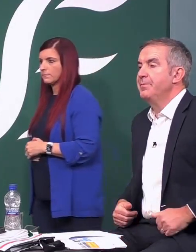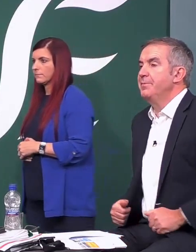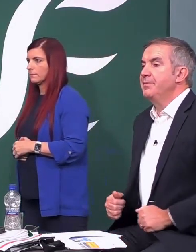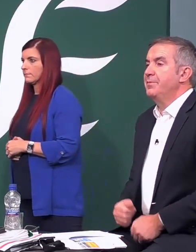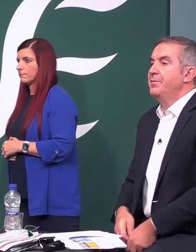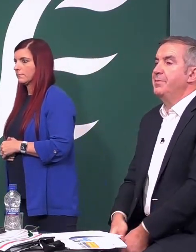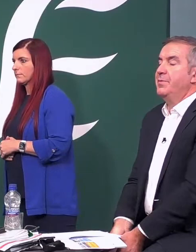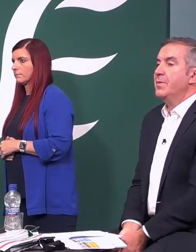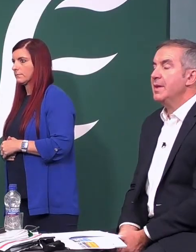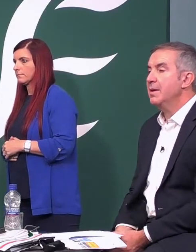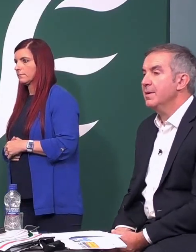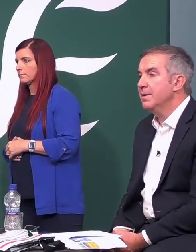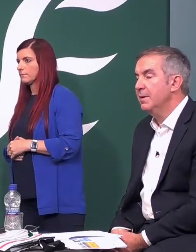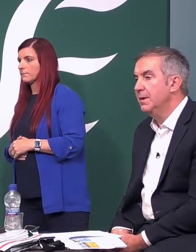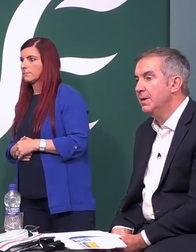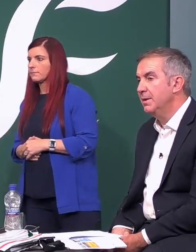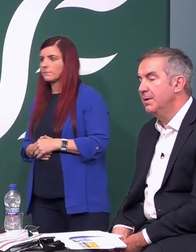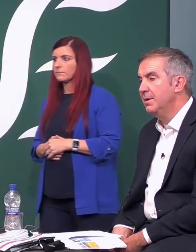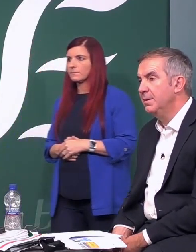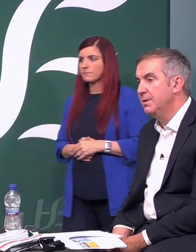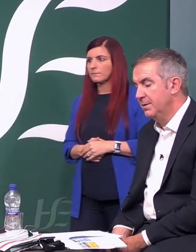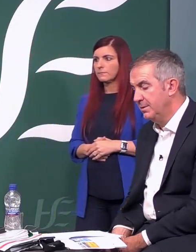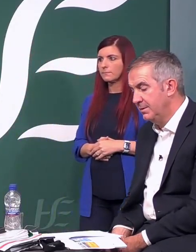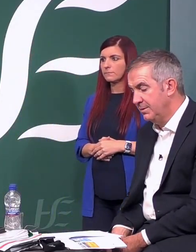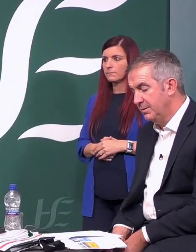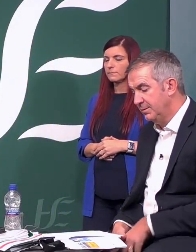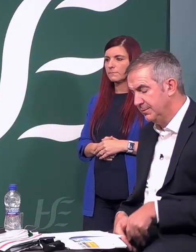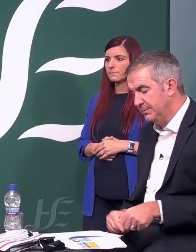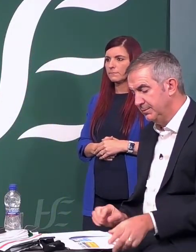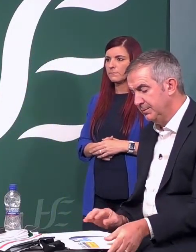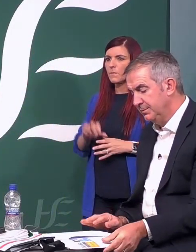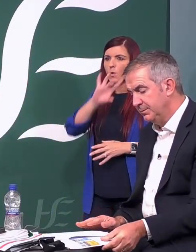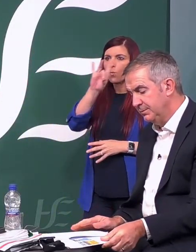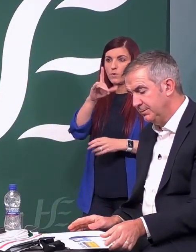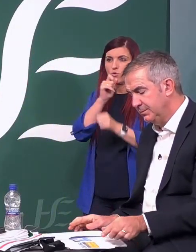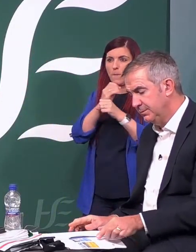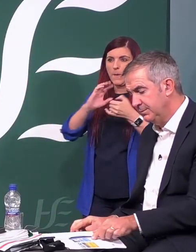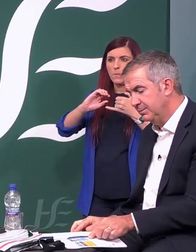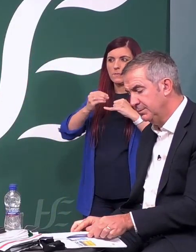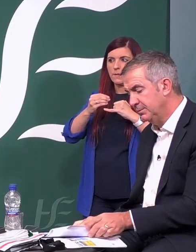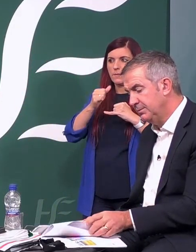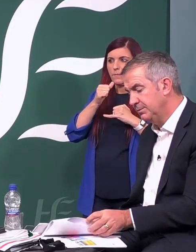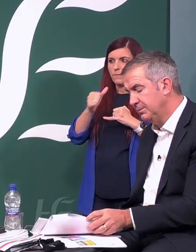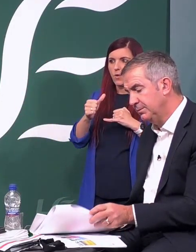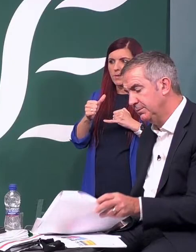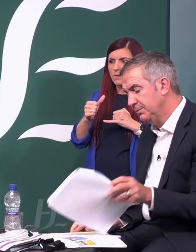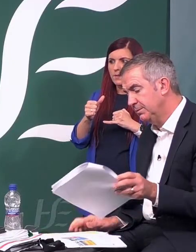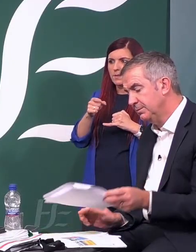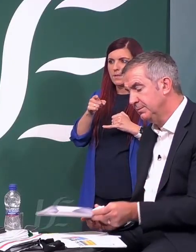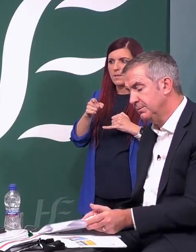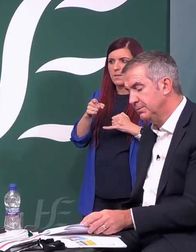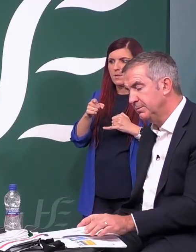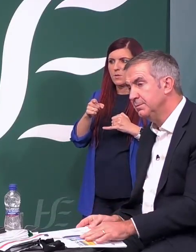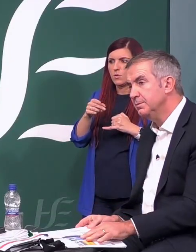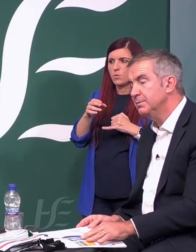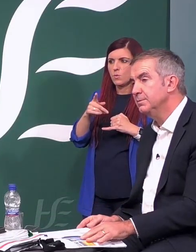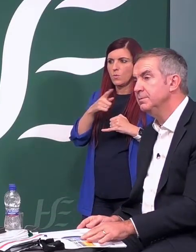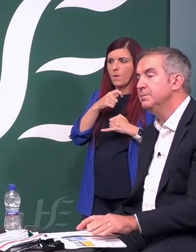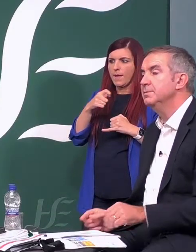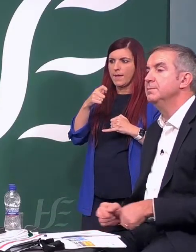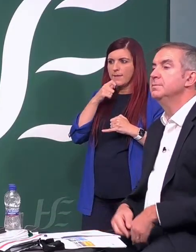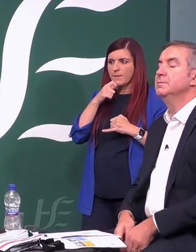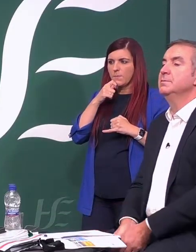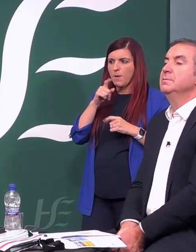Hi, Michelle Hennessy from the Journal. A question on testing first. Damien, you said that there's no magic number in terms of